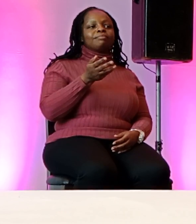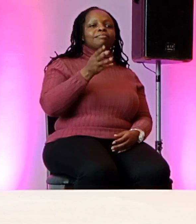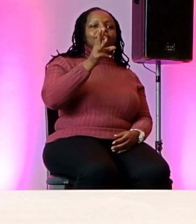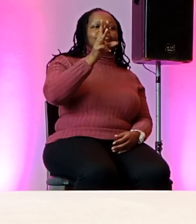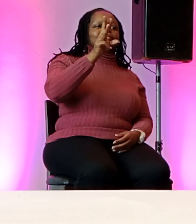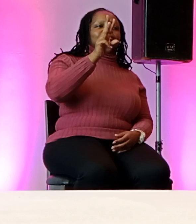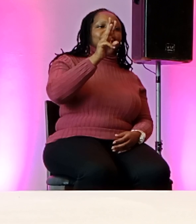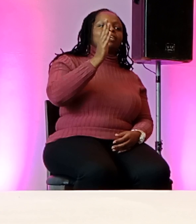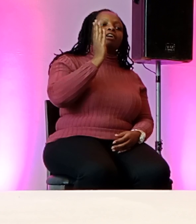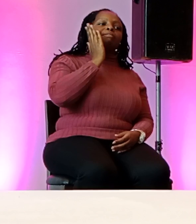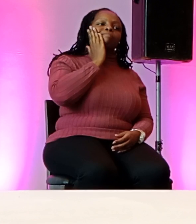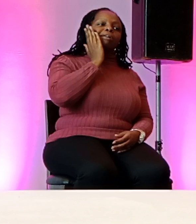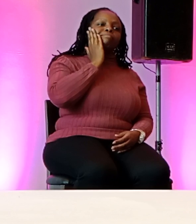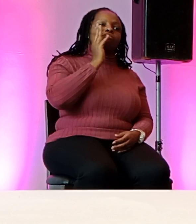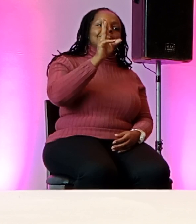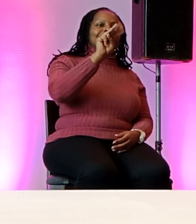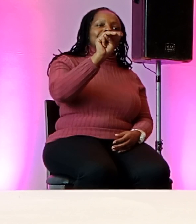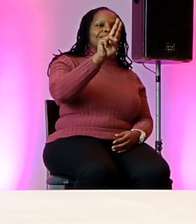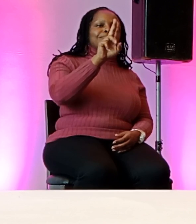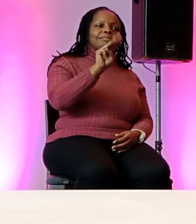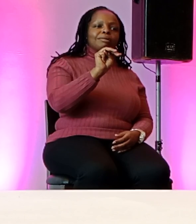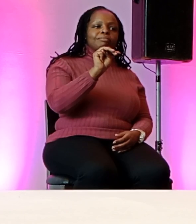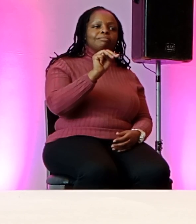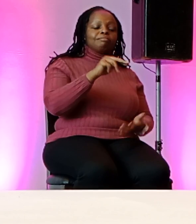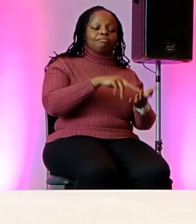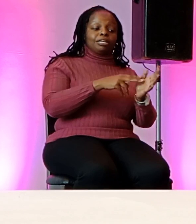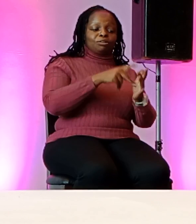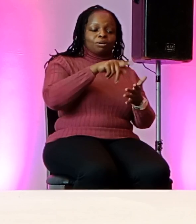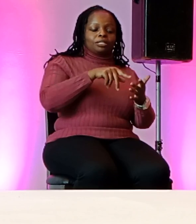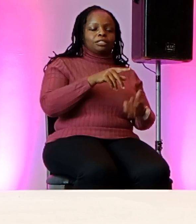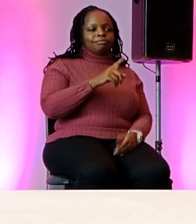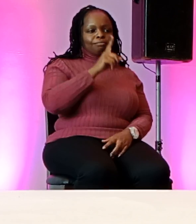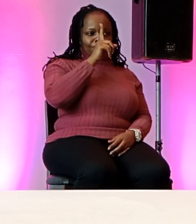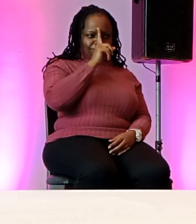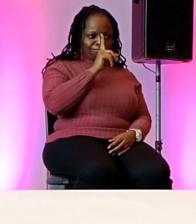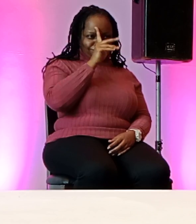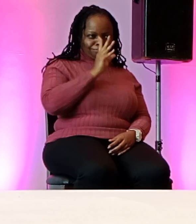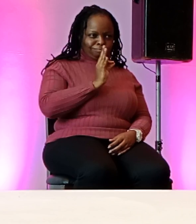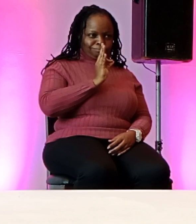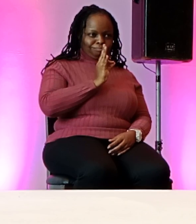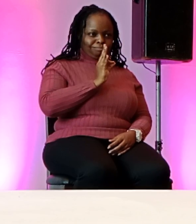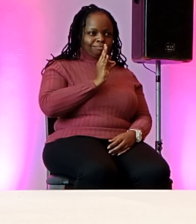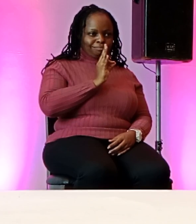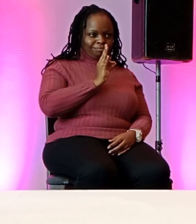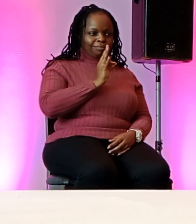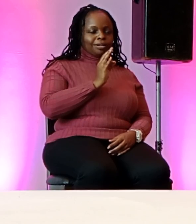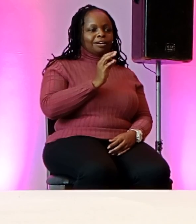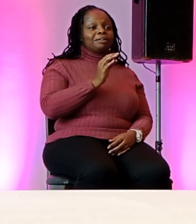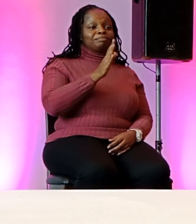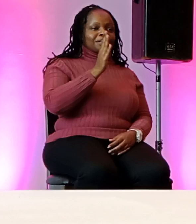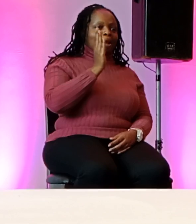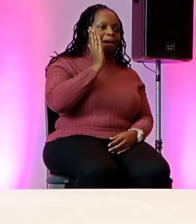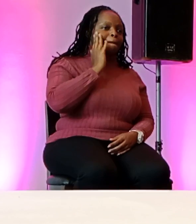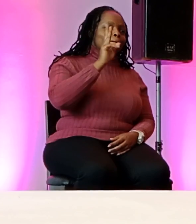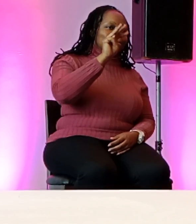Mums means I'm being very serious. Mums. And